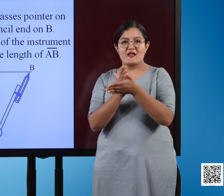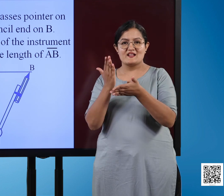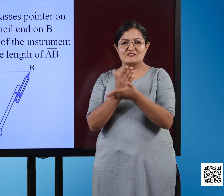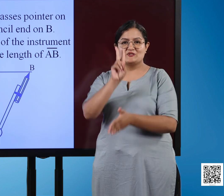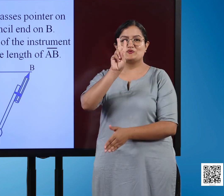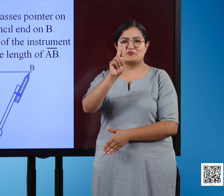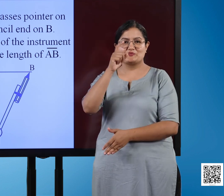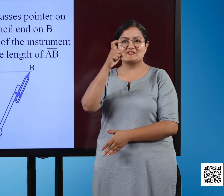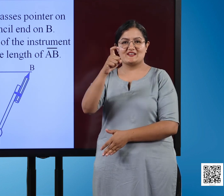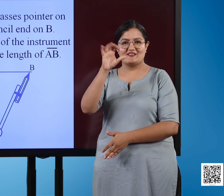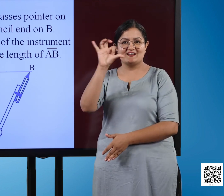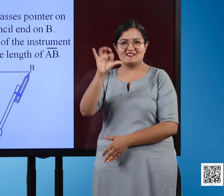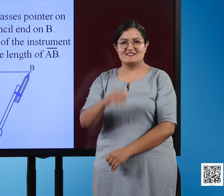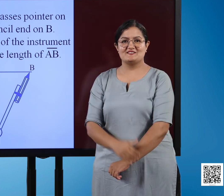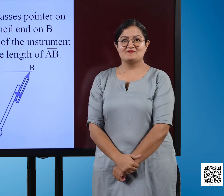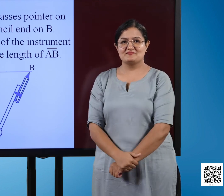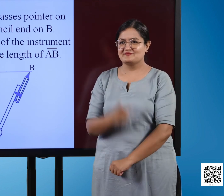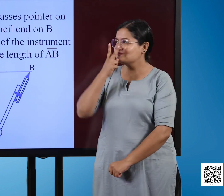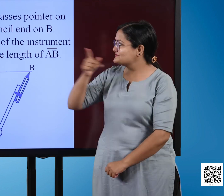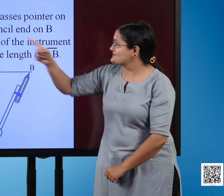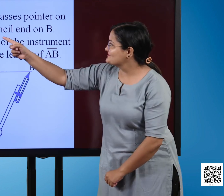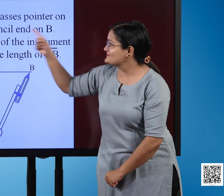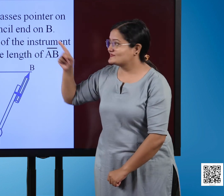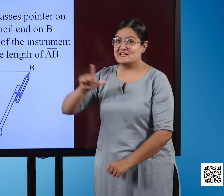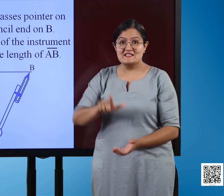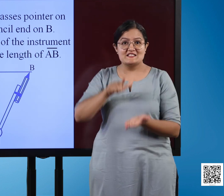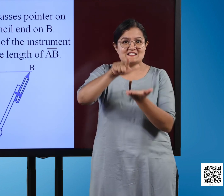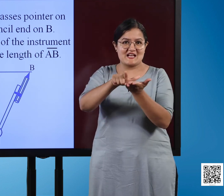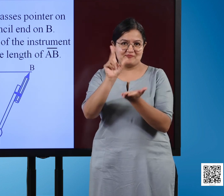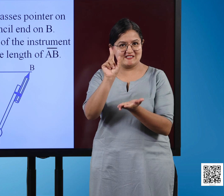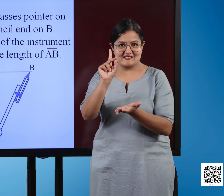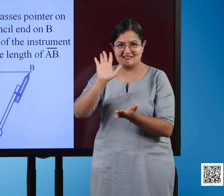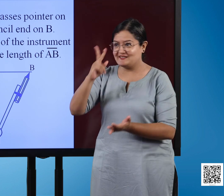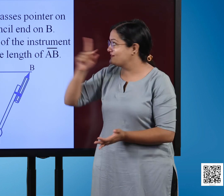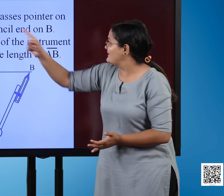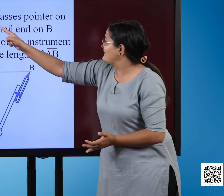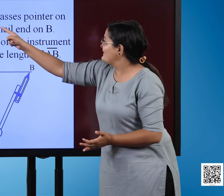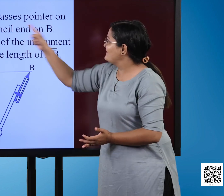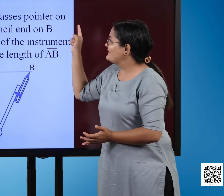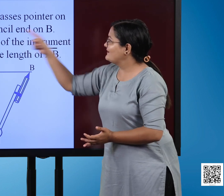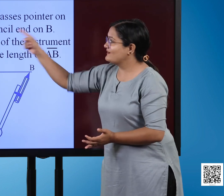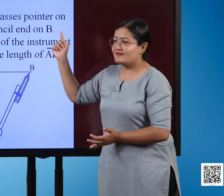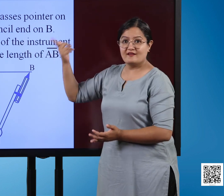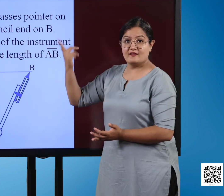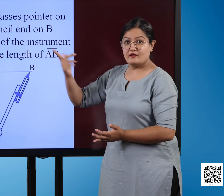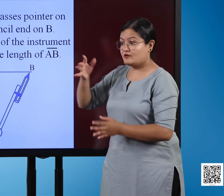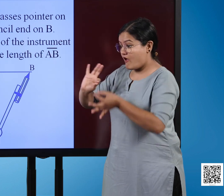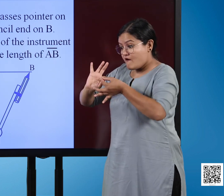Page 279. Step 2. Fix the compass's pointer on A and